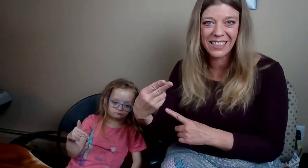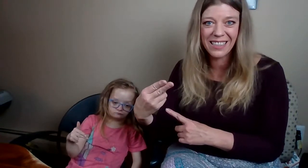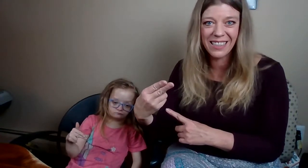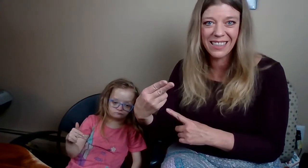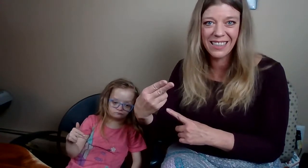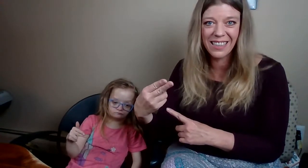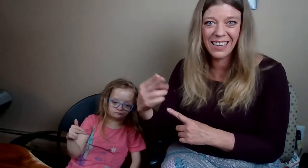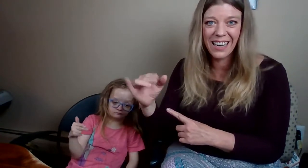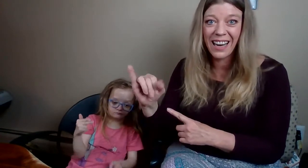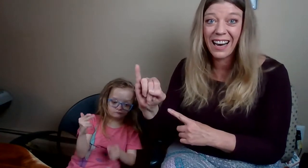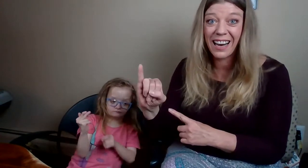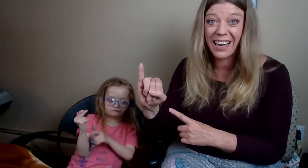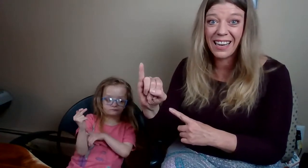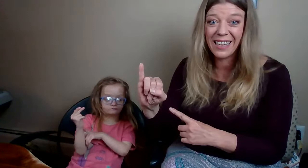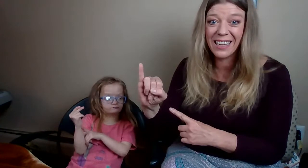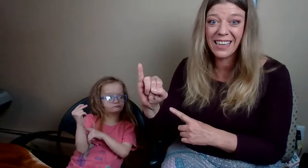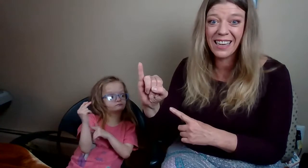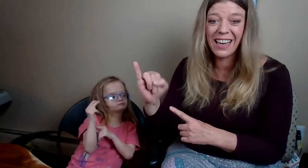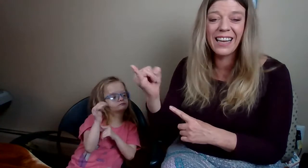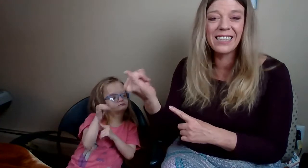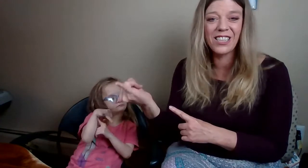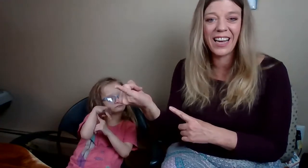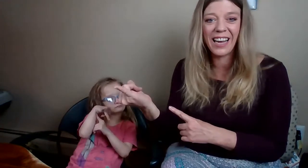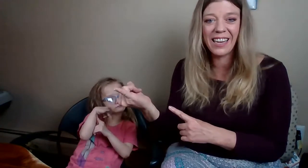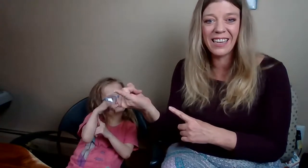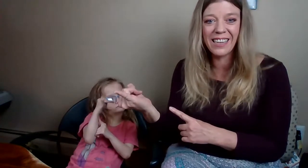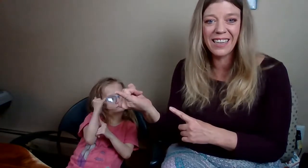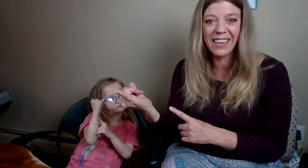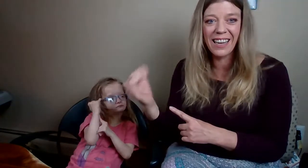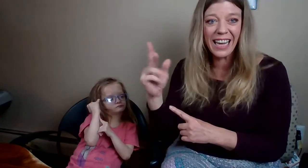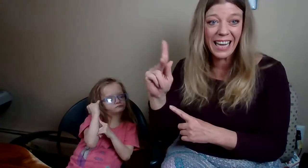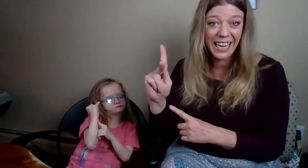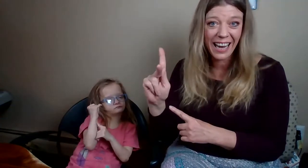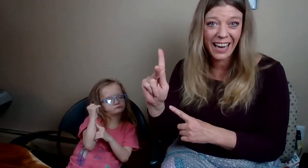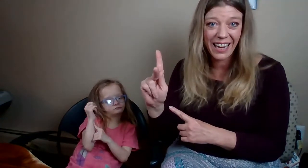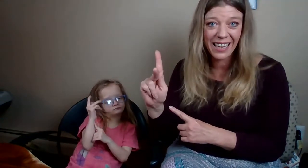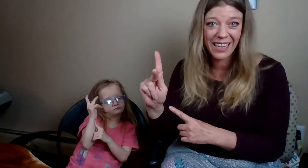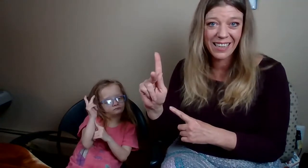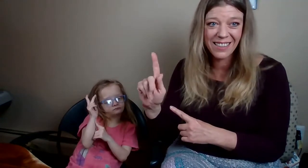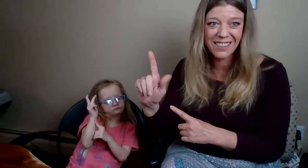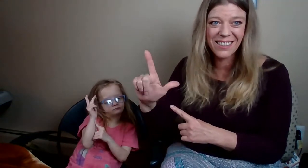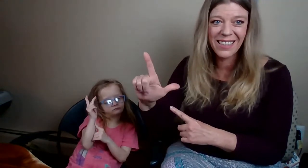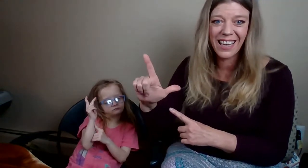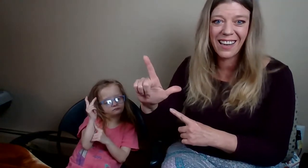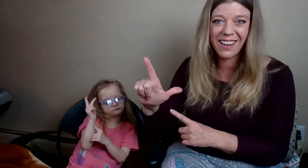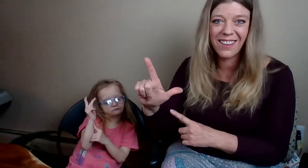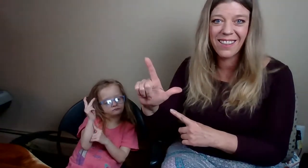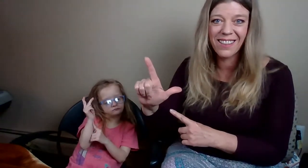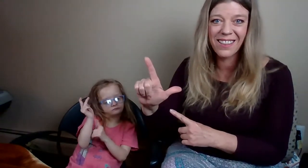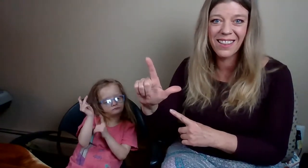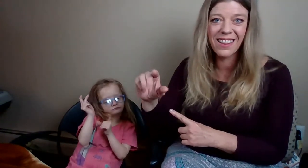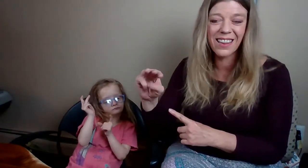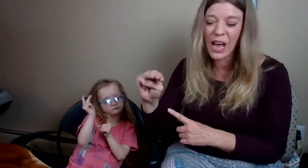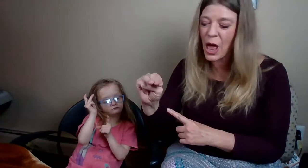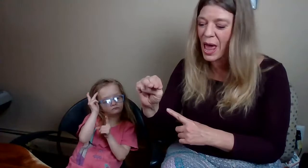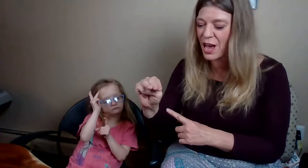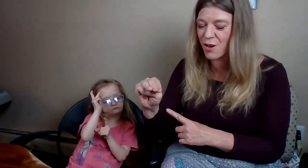H, I, J, K, L,